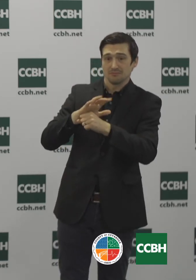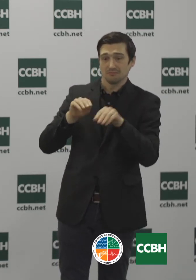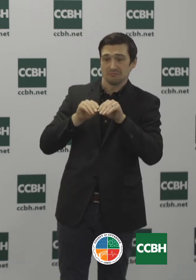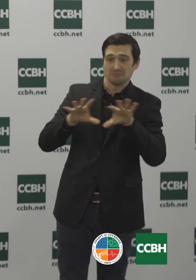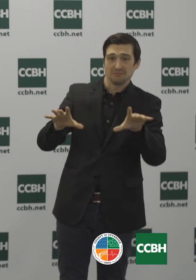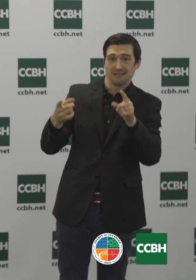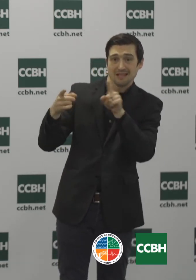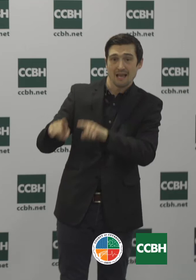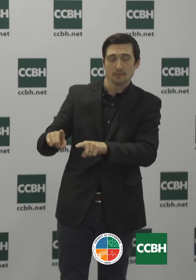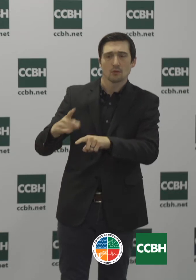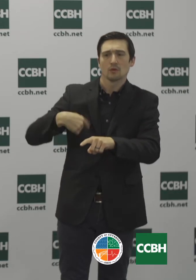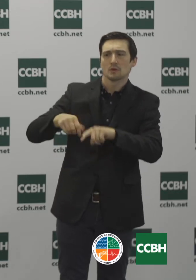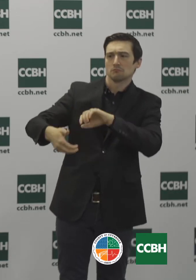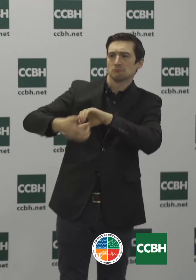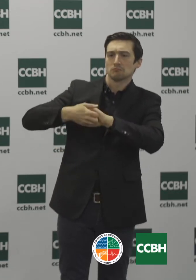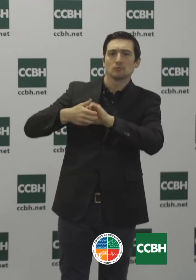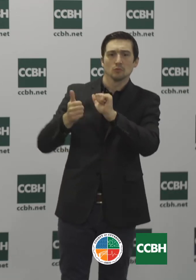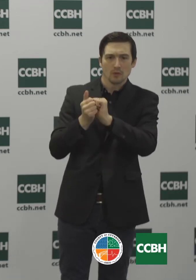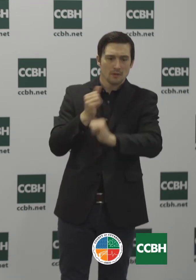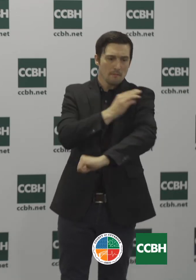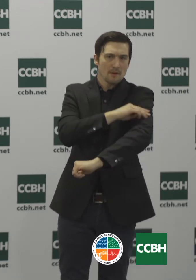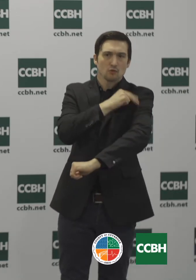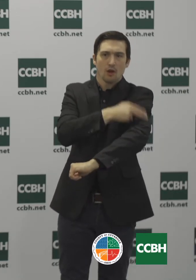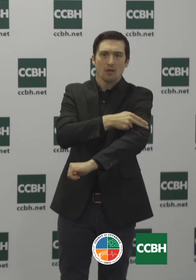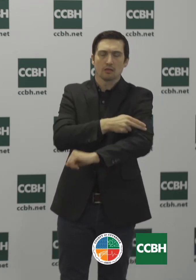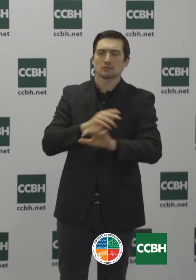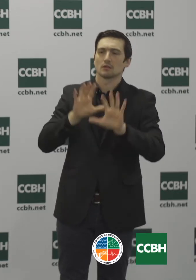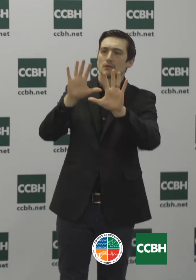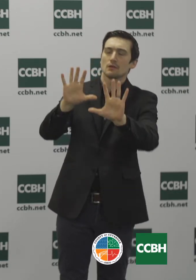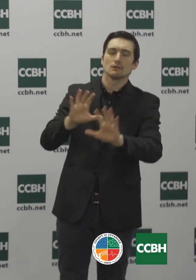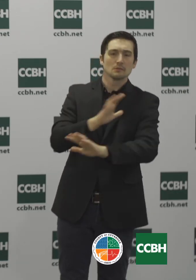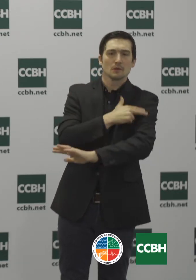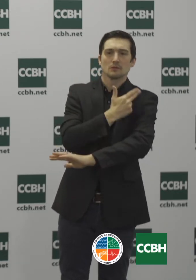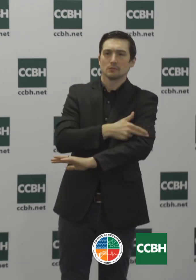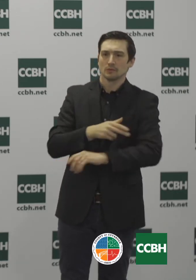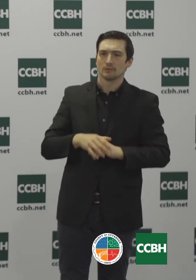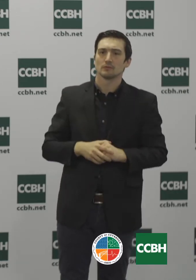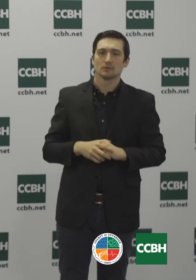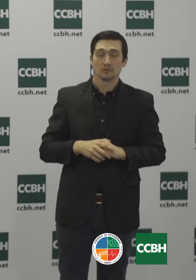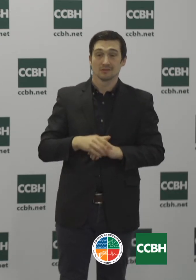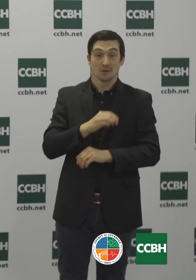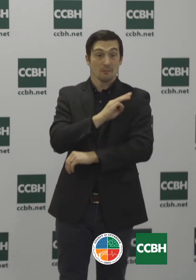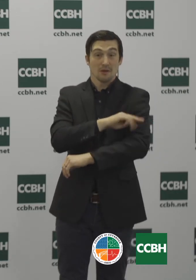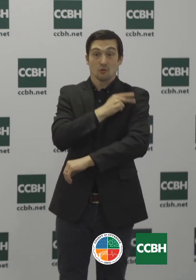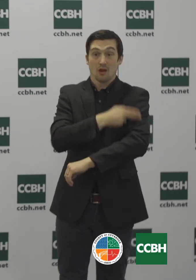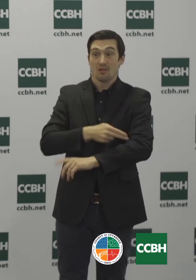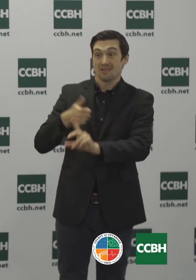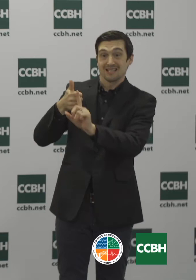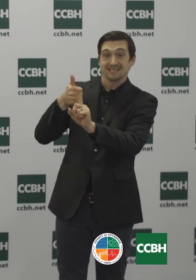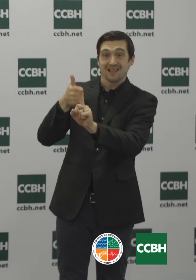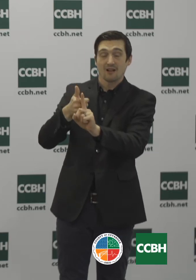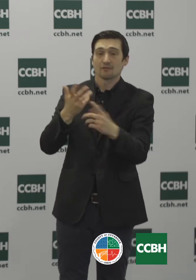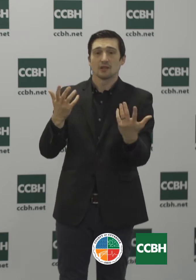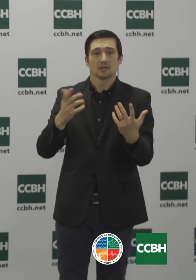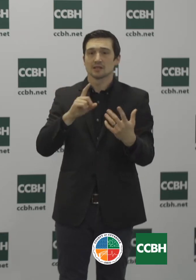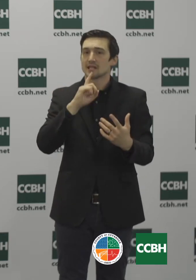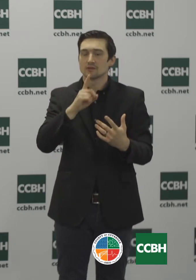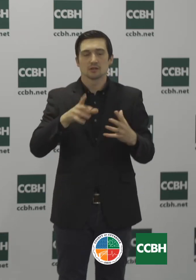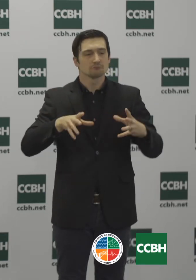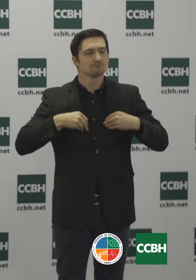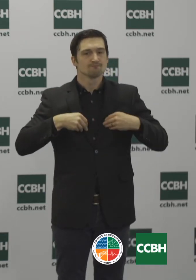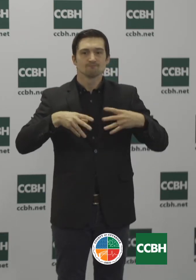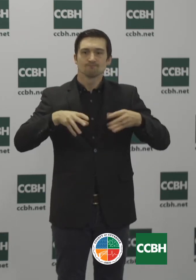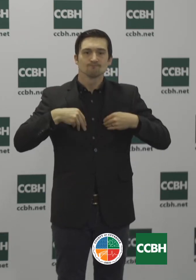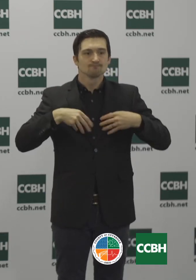Health, our great public hospital. Metro has stepped up again and again and again